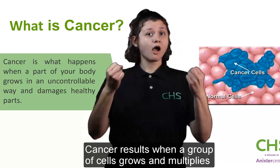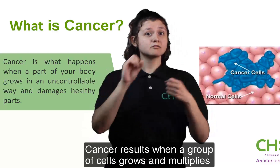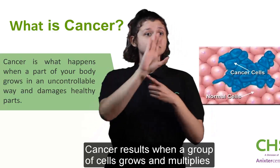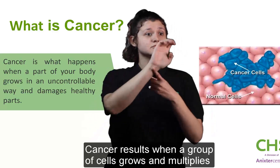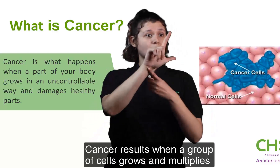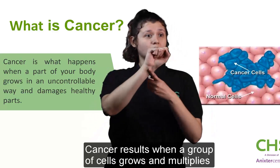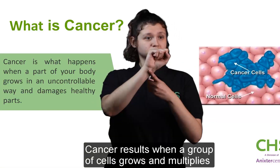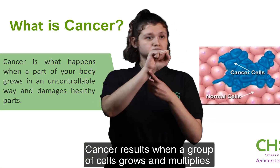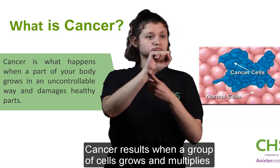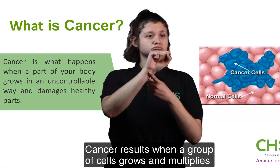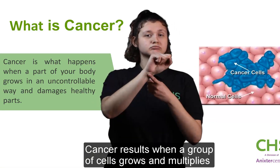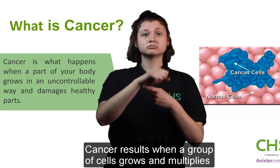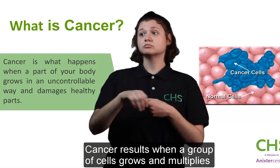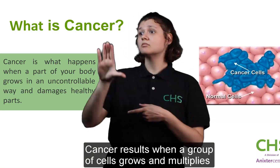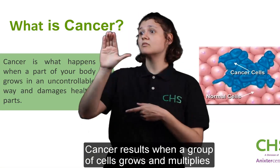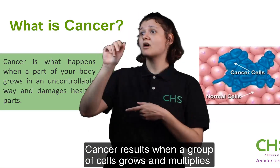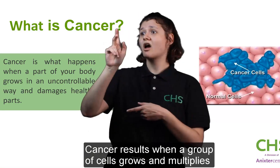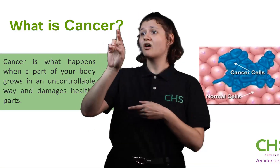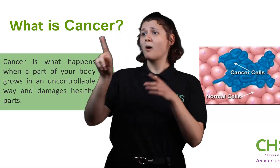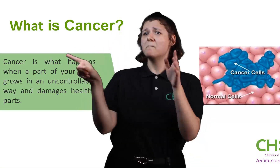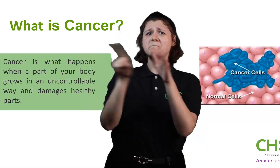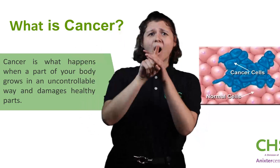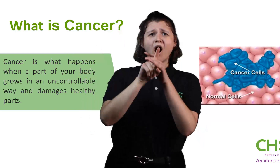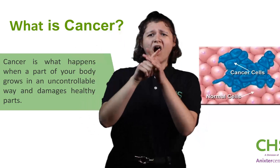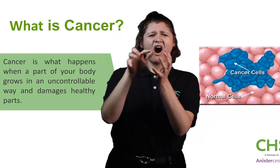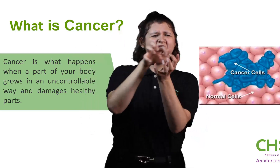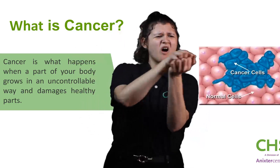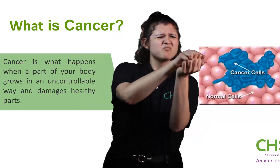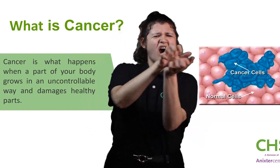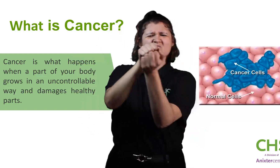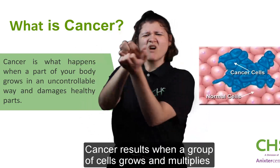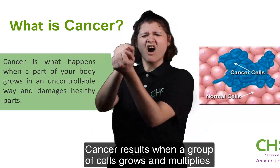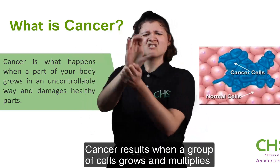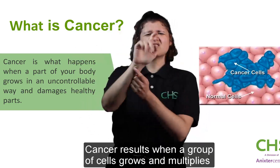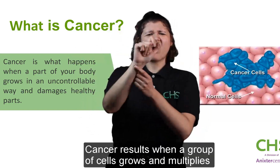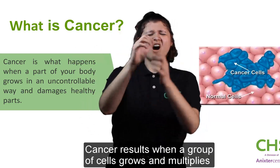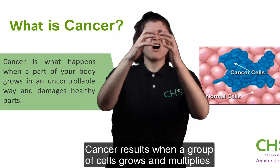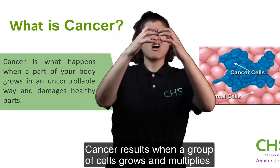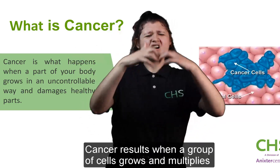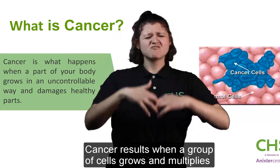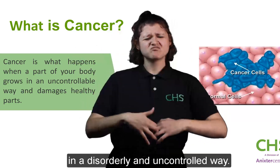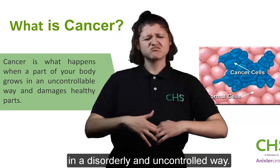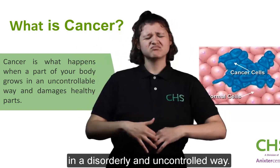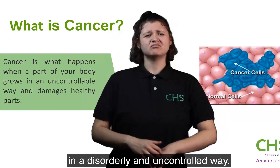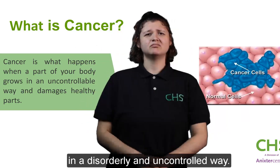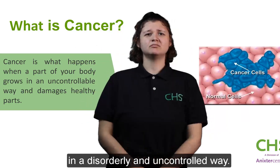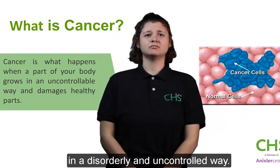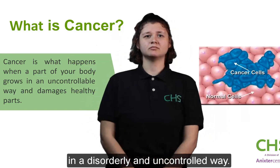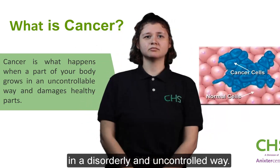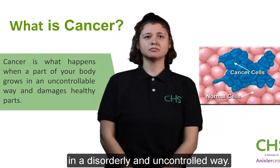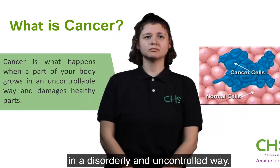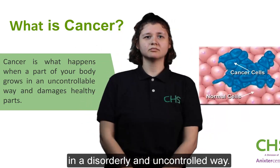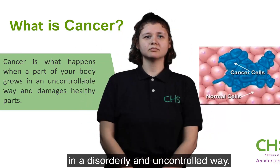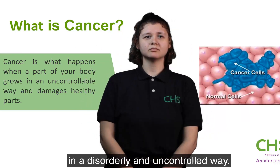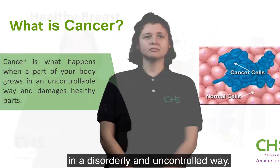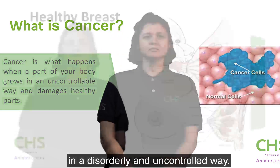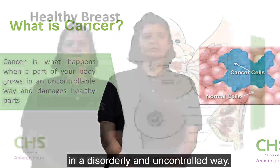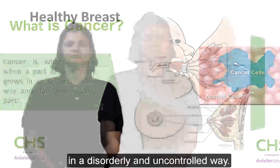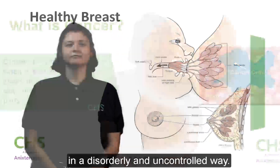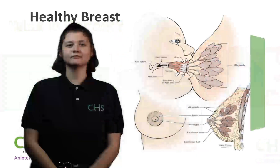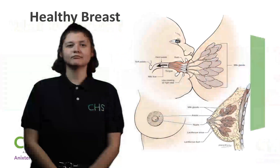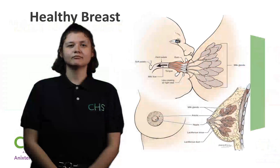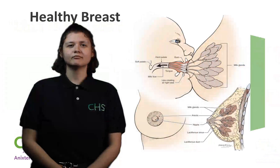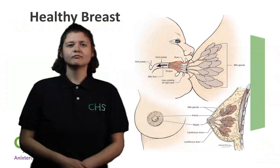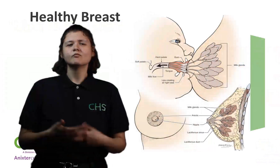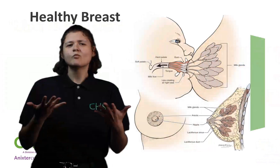Cancer results when a group of cells grows and multiplies in a disorderly and uncontrolled